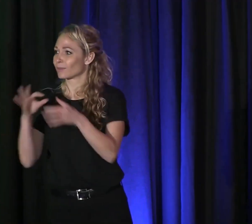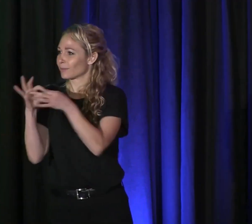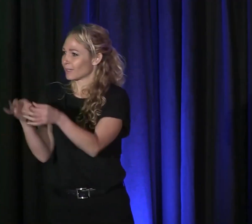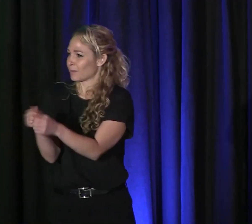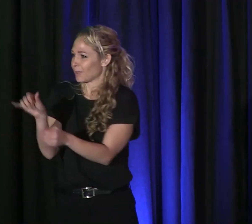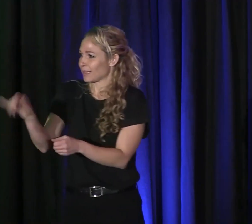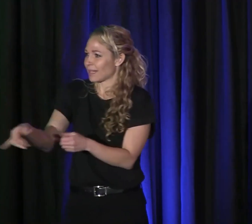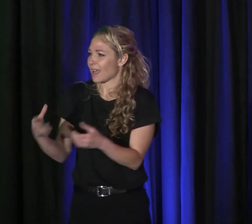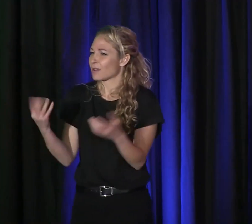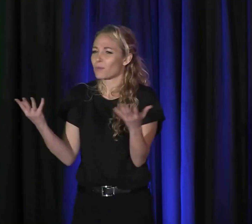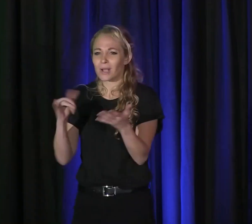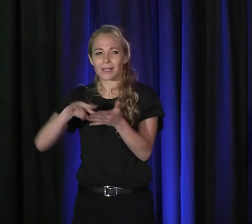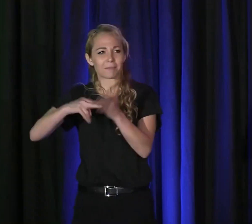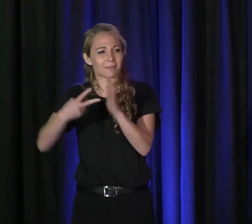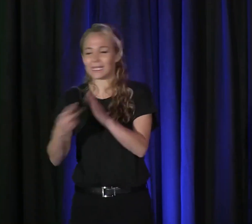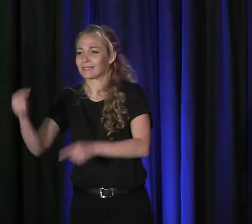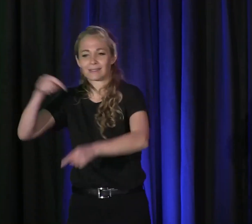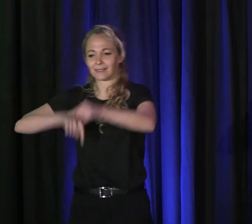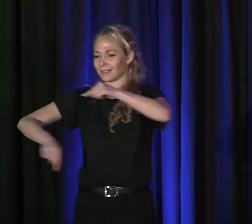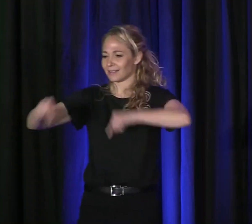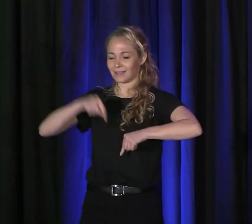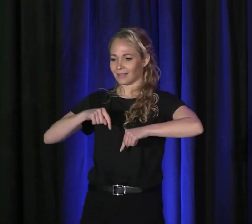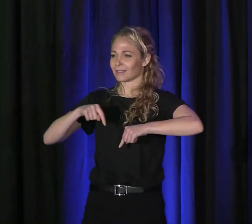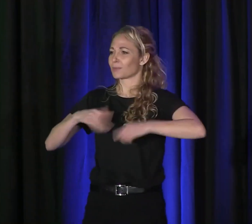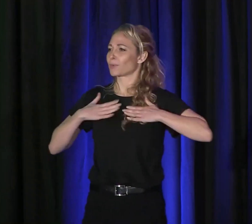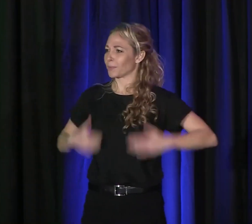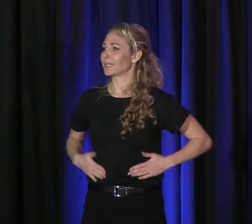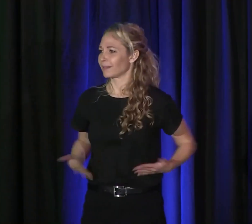So we'll talk more deeply about that later, what that means.